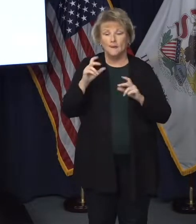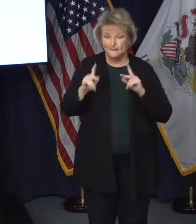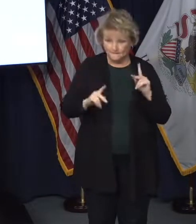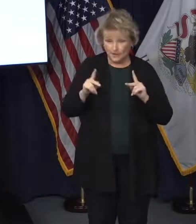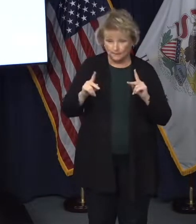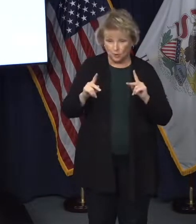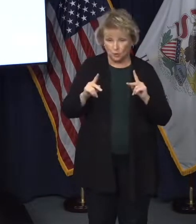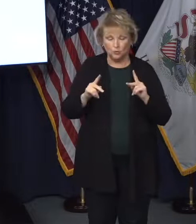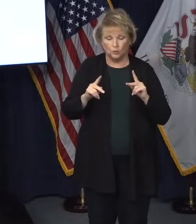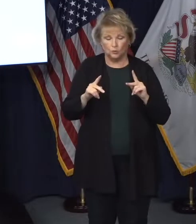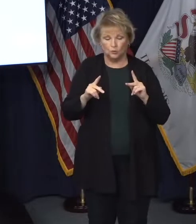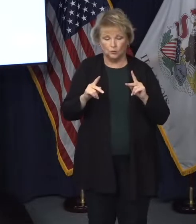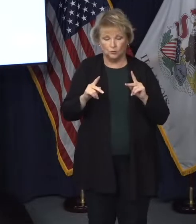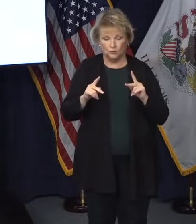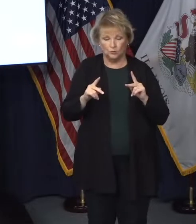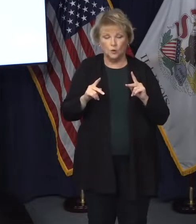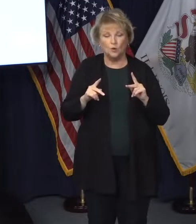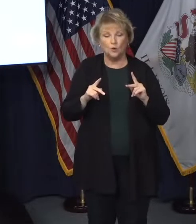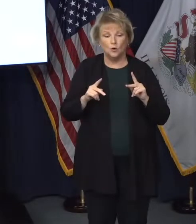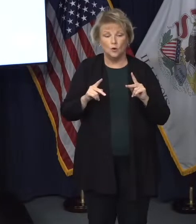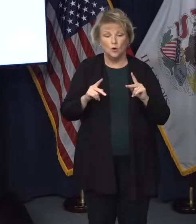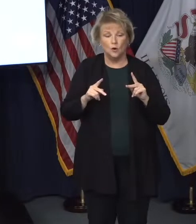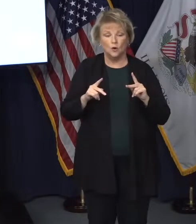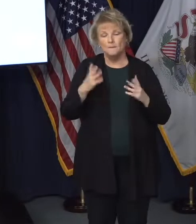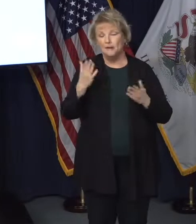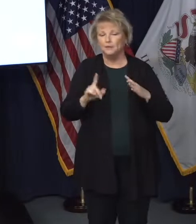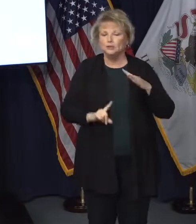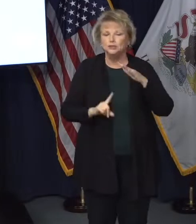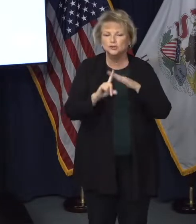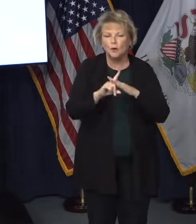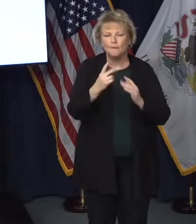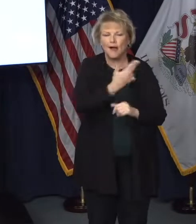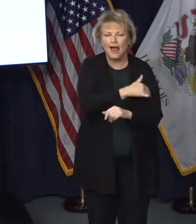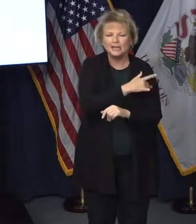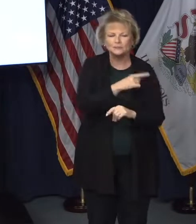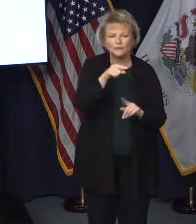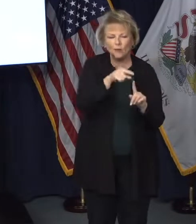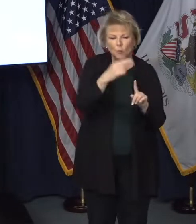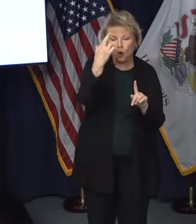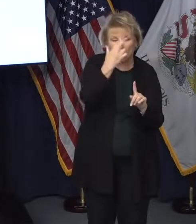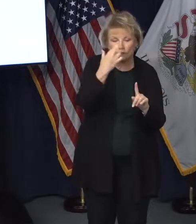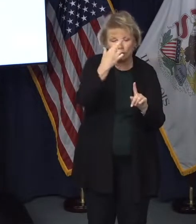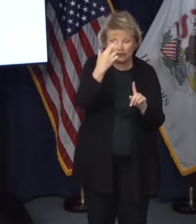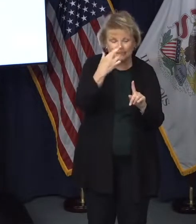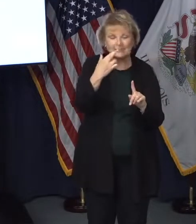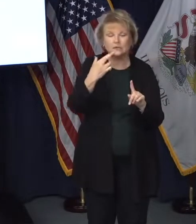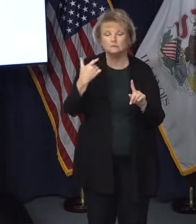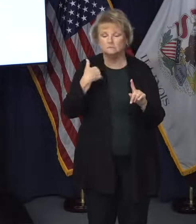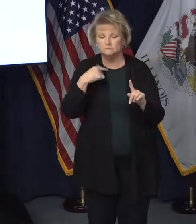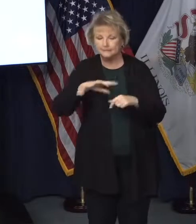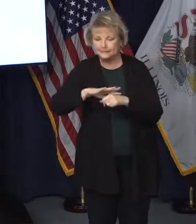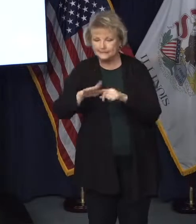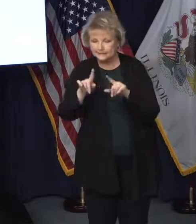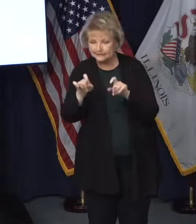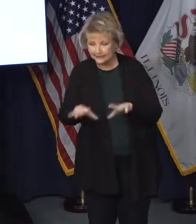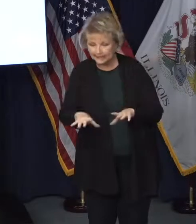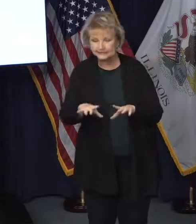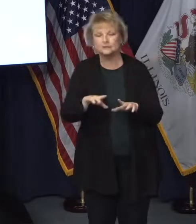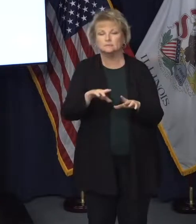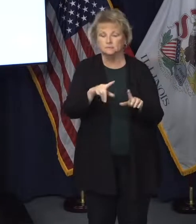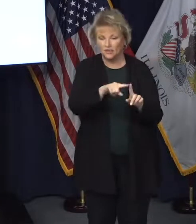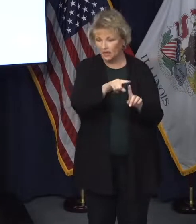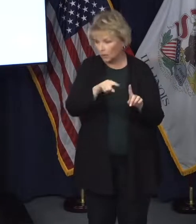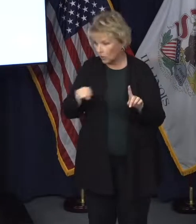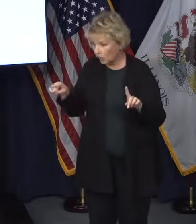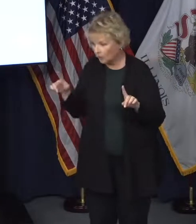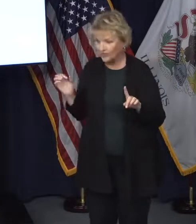are detected with COVID, they may show up for some other reason. They're detected with COVID, they end up going home, and then they end up coming back to the hospital too,